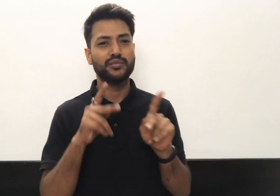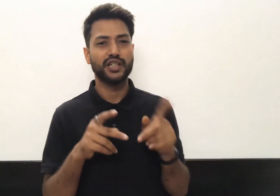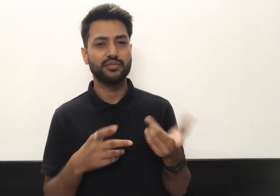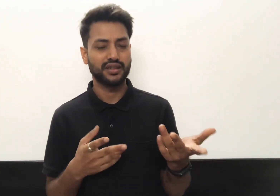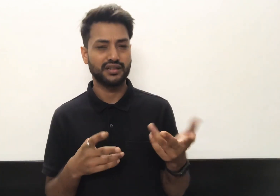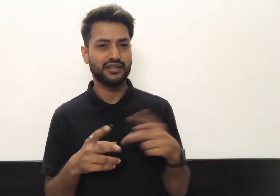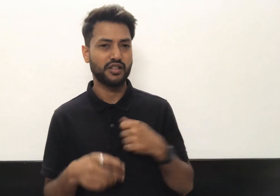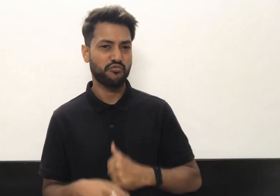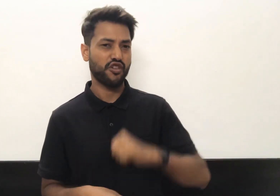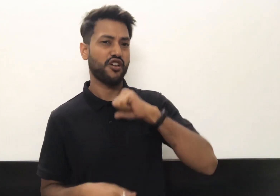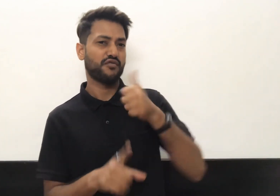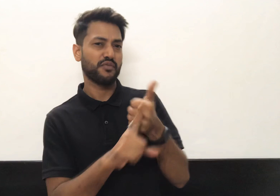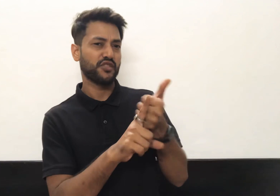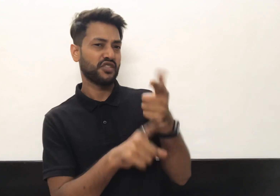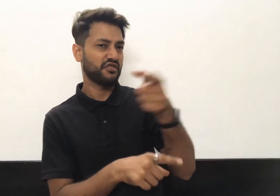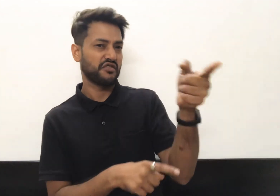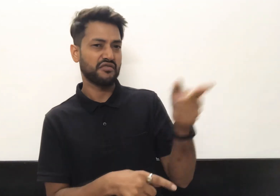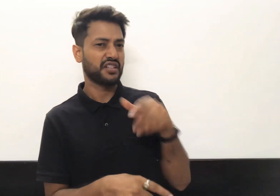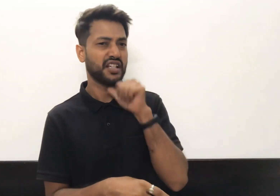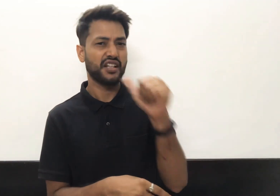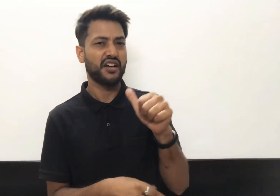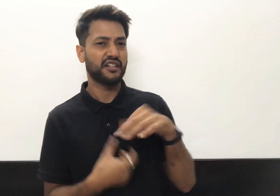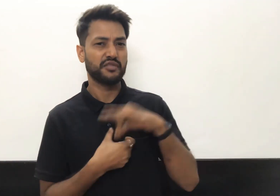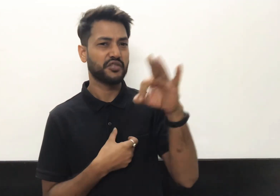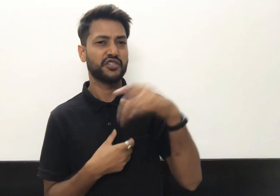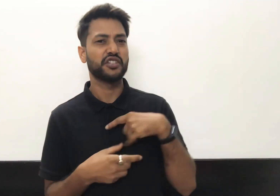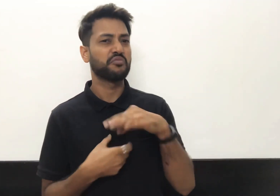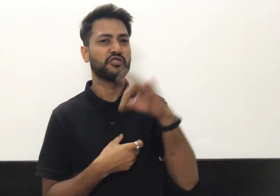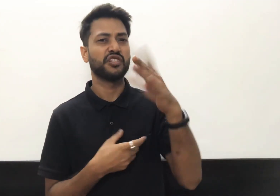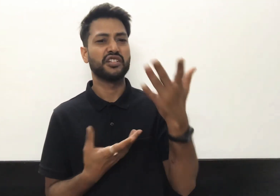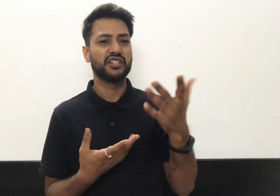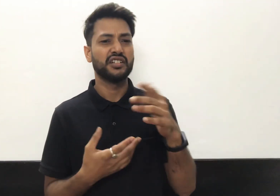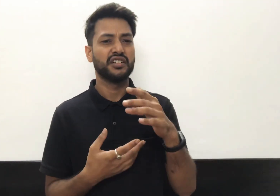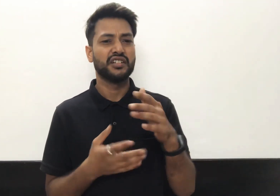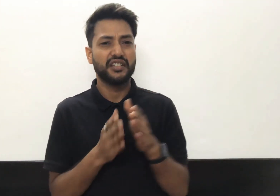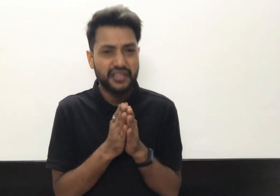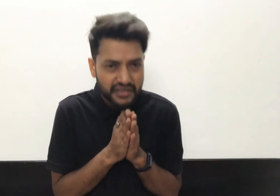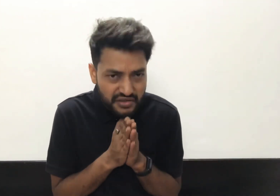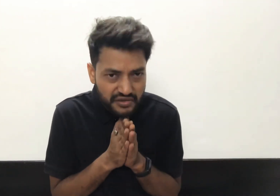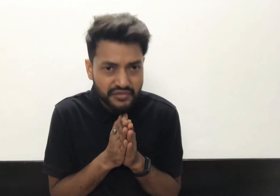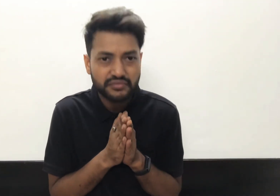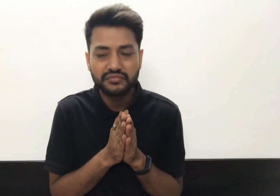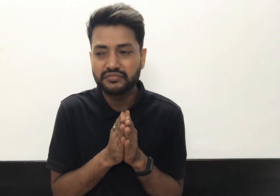themselves. This is not spirituality. Spirituality means they must clink around all the time,